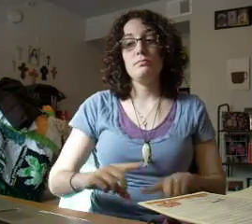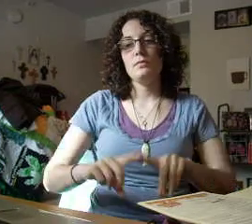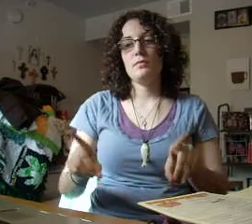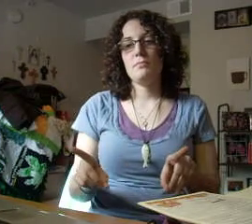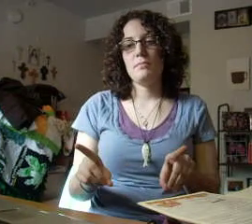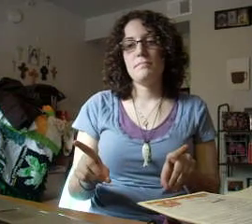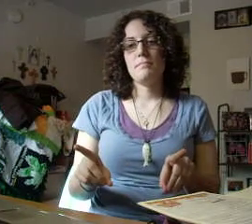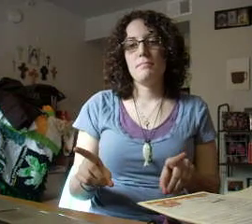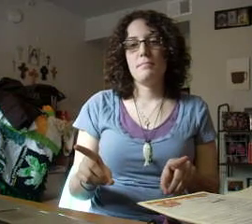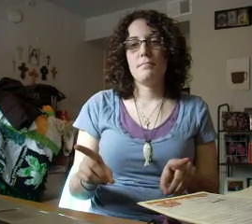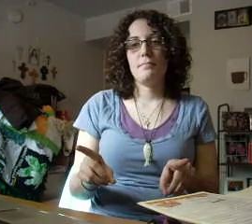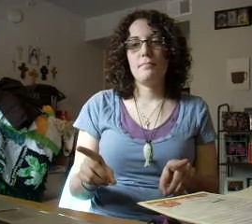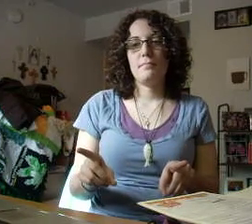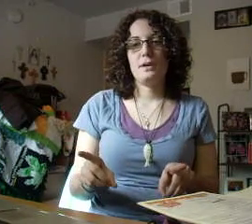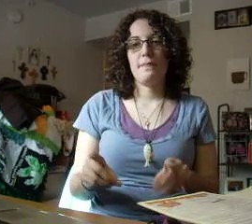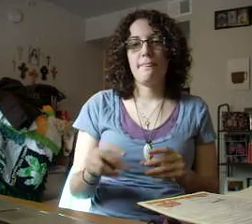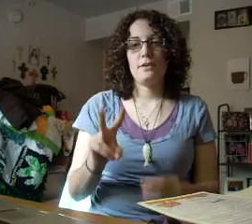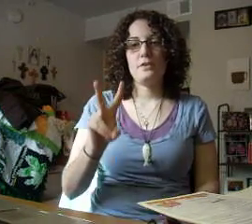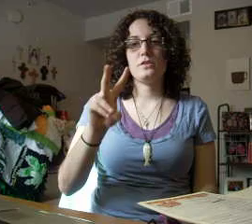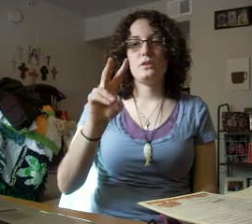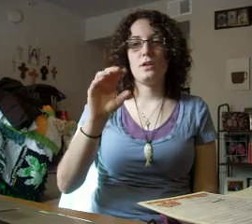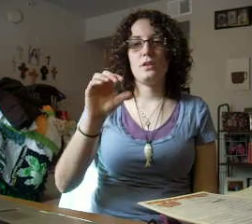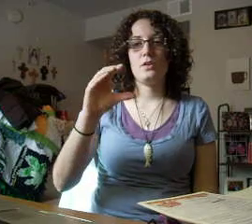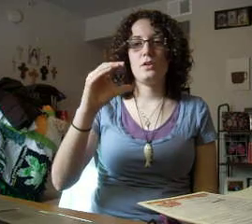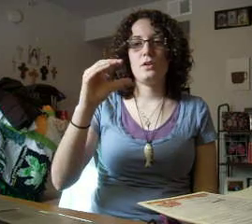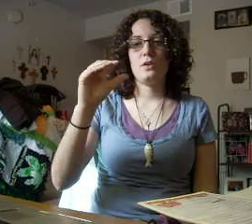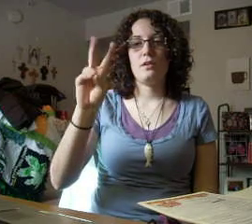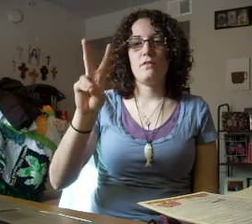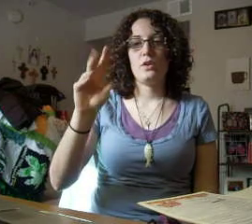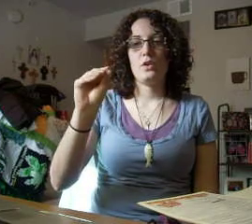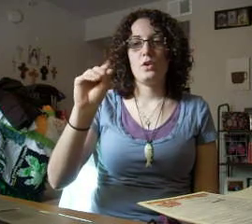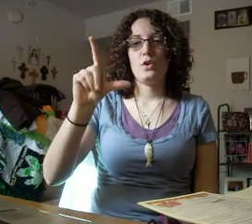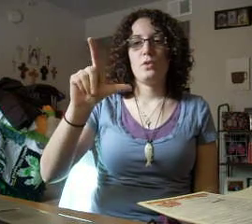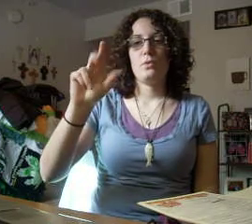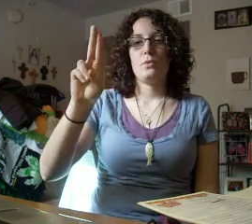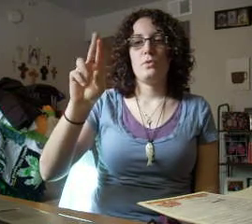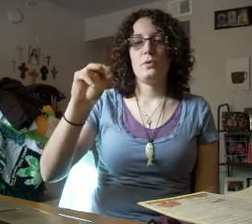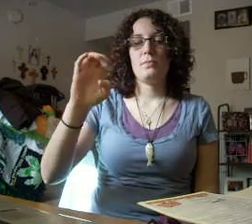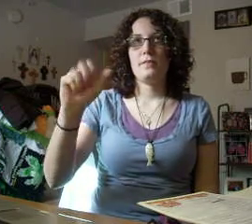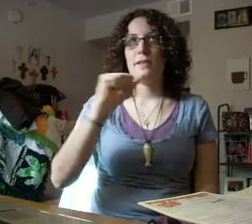they do have a constant volume. They don't expand and fly around to fill up the volume of the